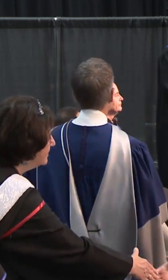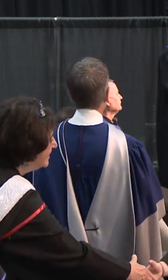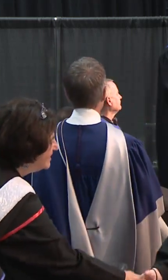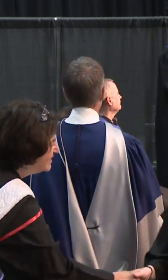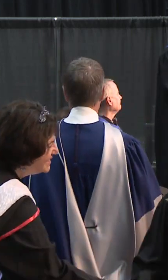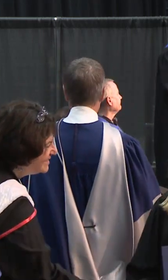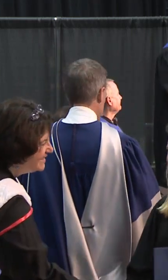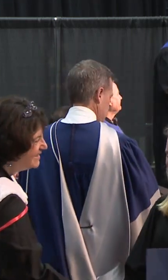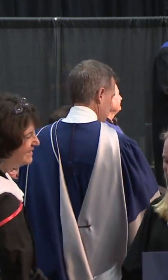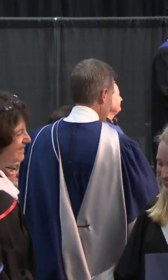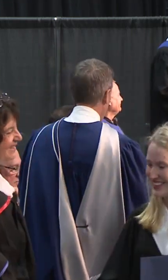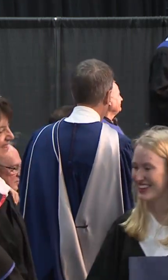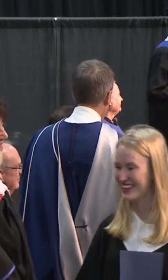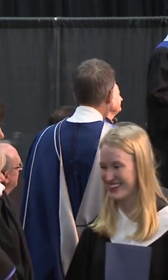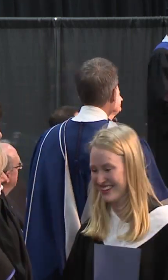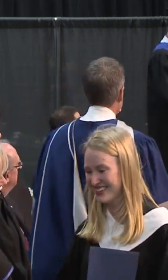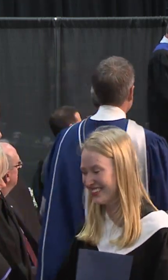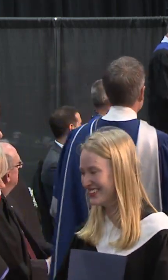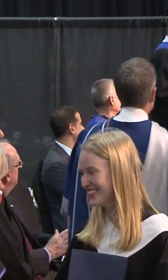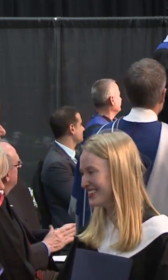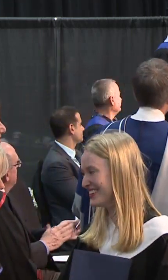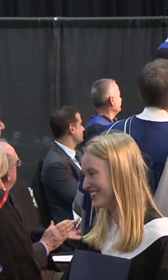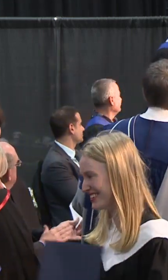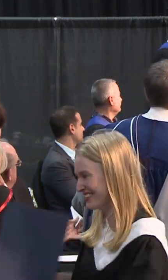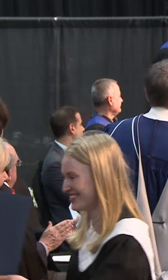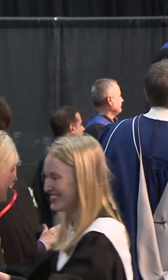Ashley Donaldson.